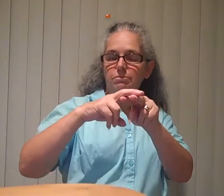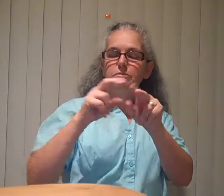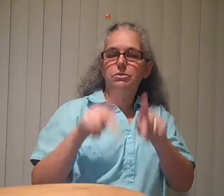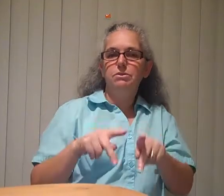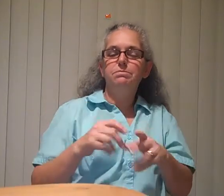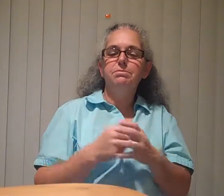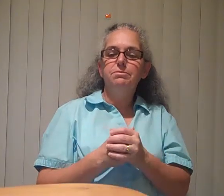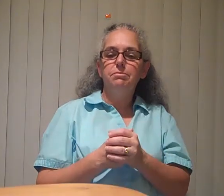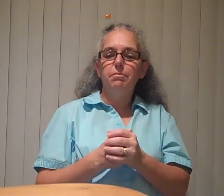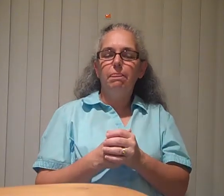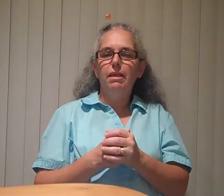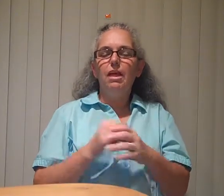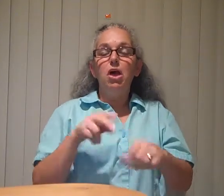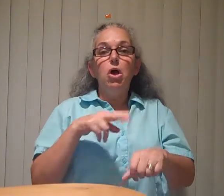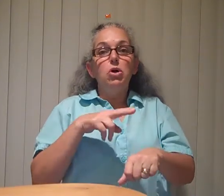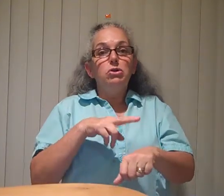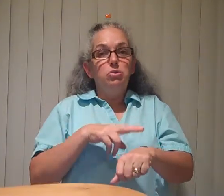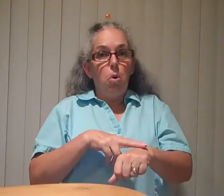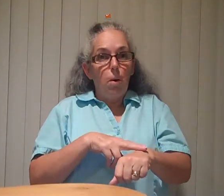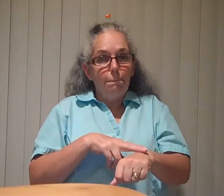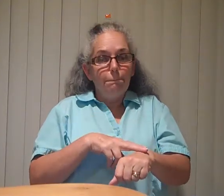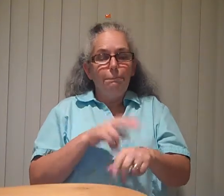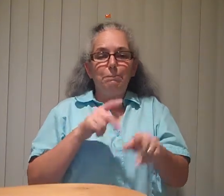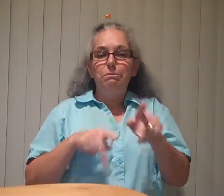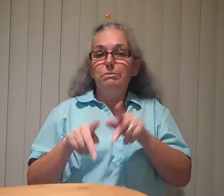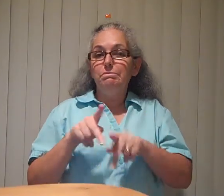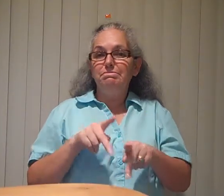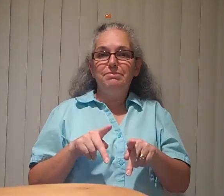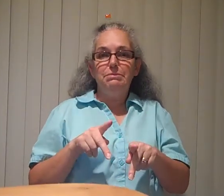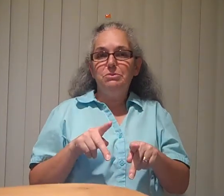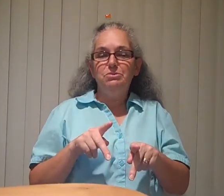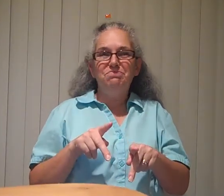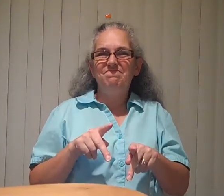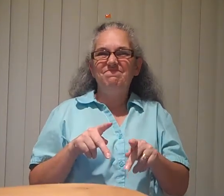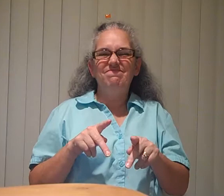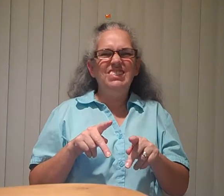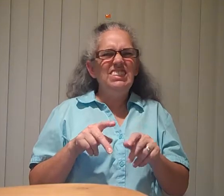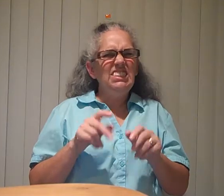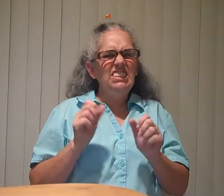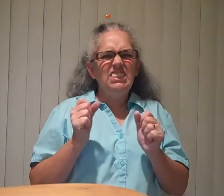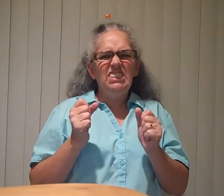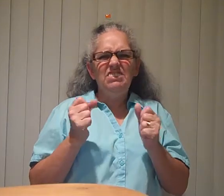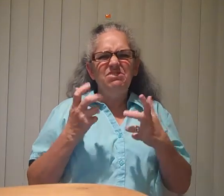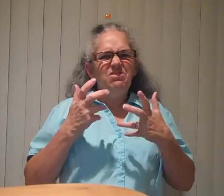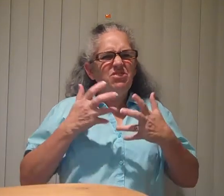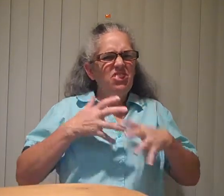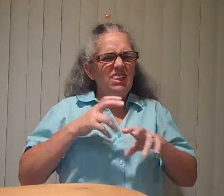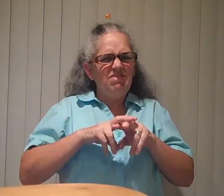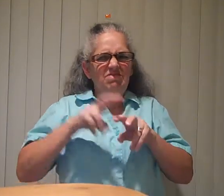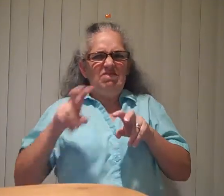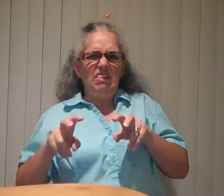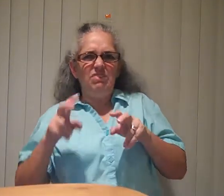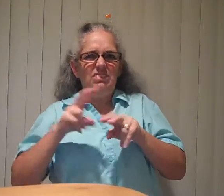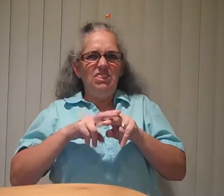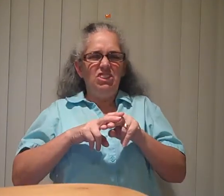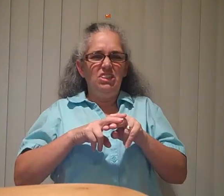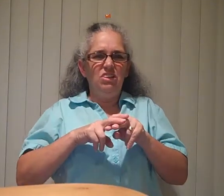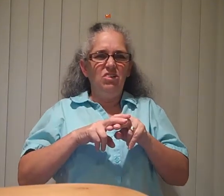And normally, people are a little reluctant to get off of the safety of the chair and onto this rope.